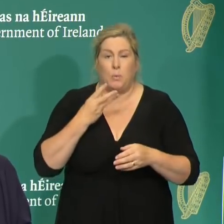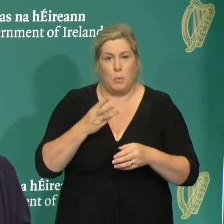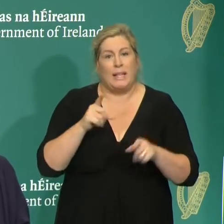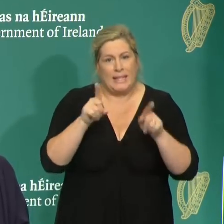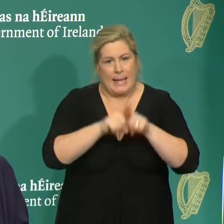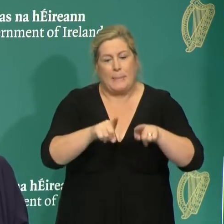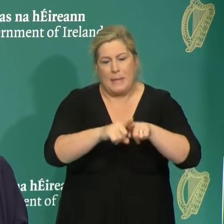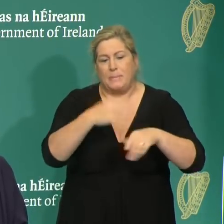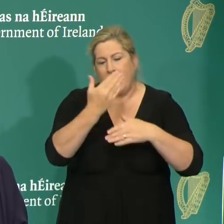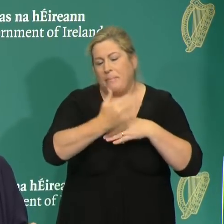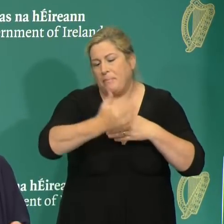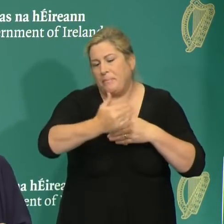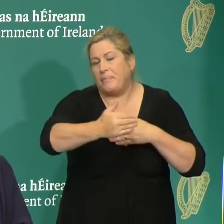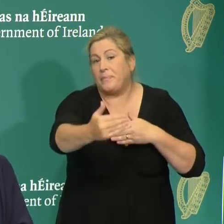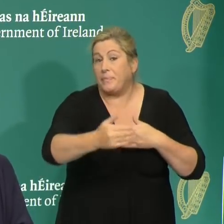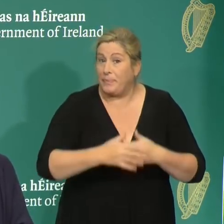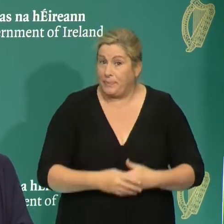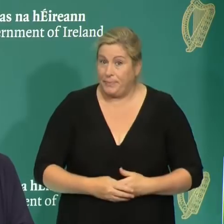coming months.